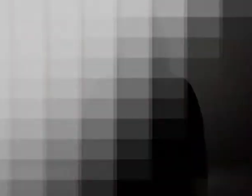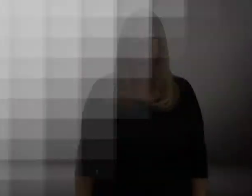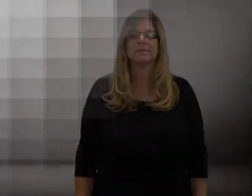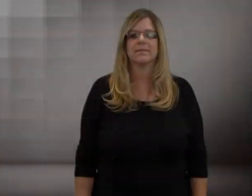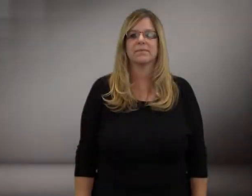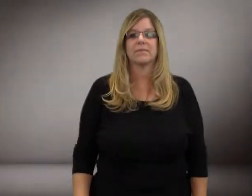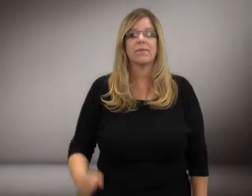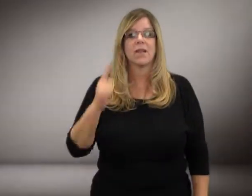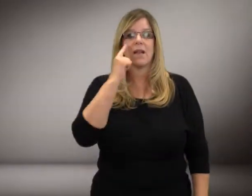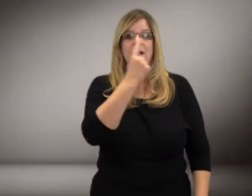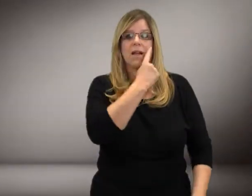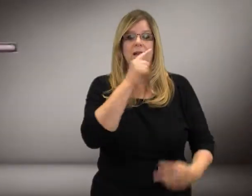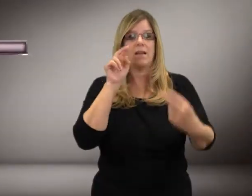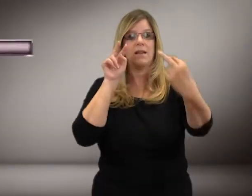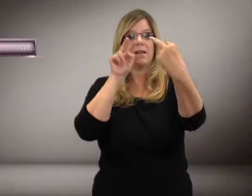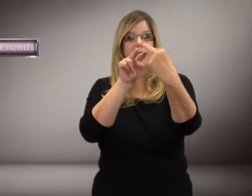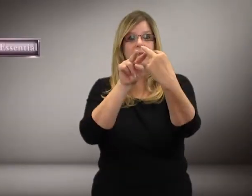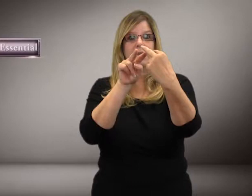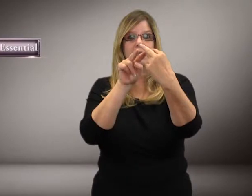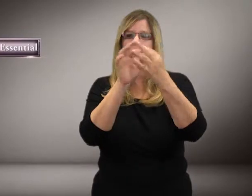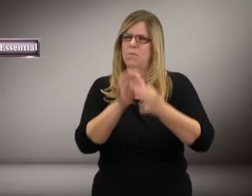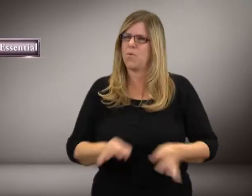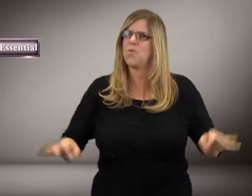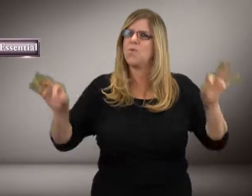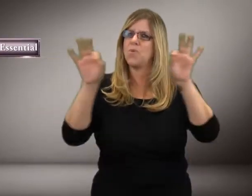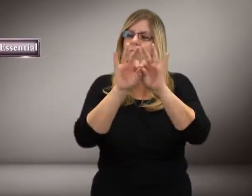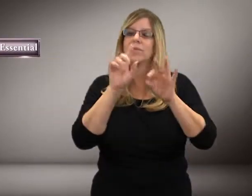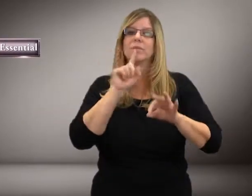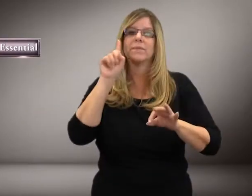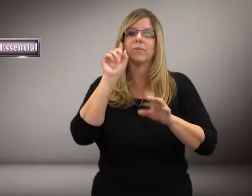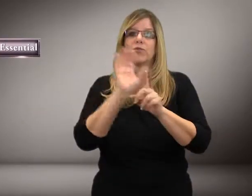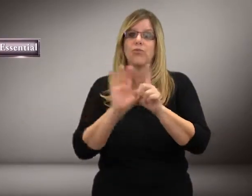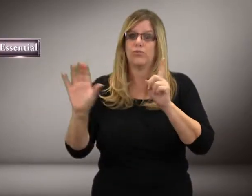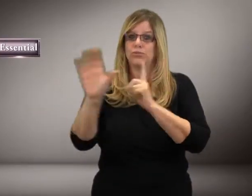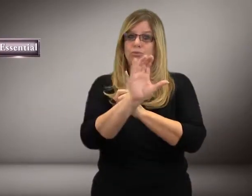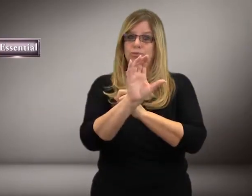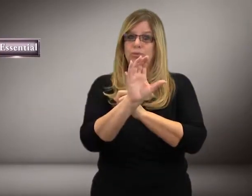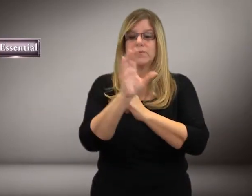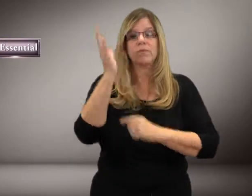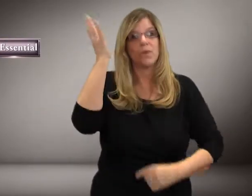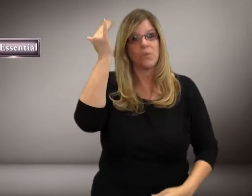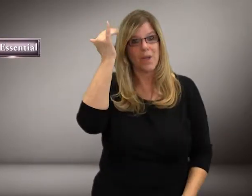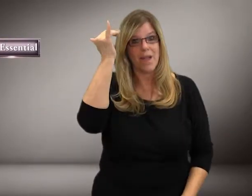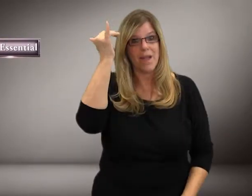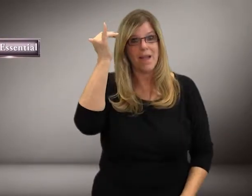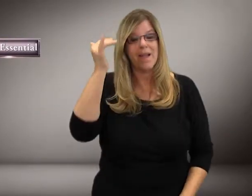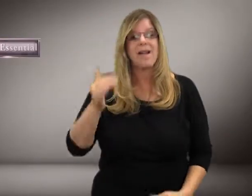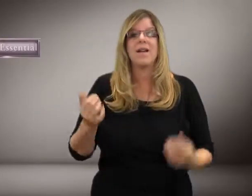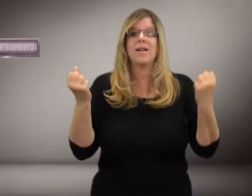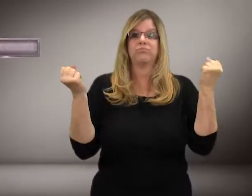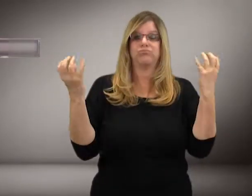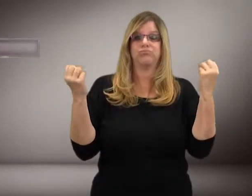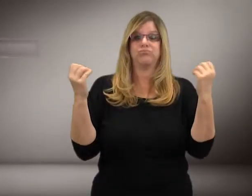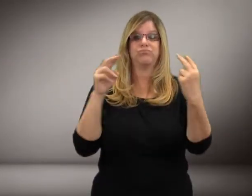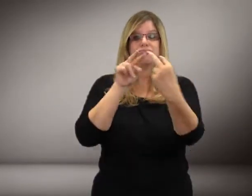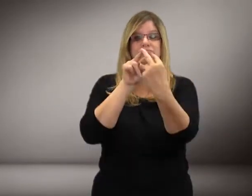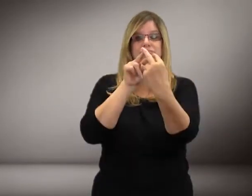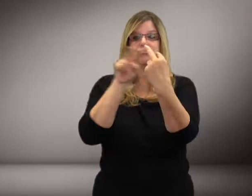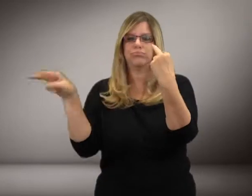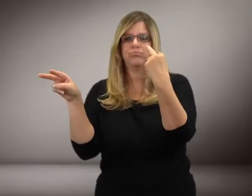distinct languages. Eye contact is extremely important within the deaf culture. And the reason being is when